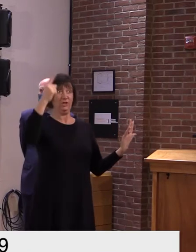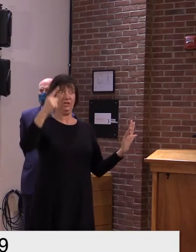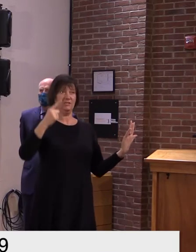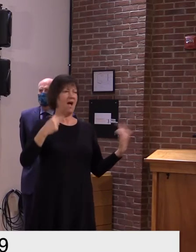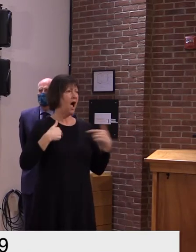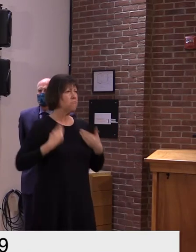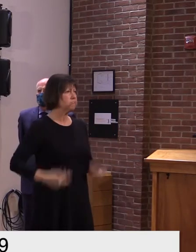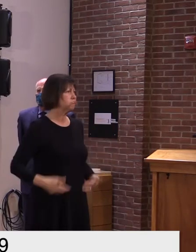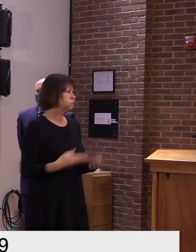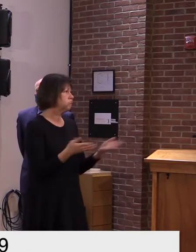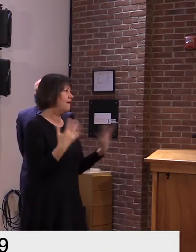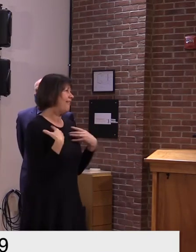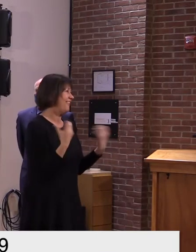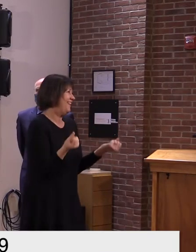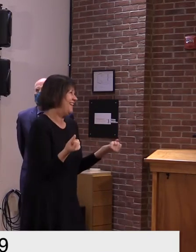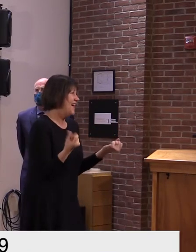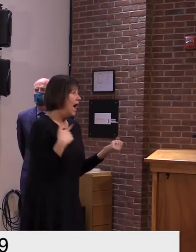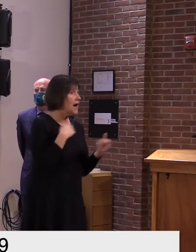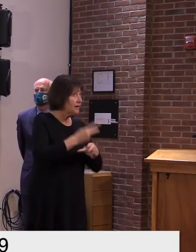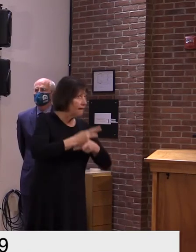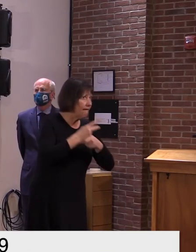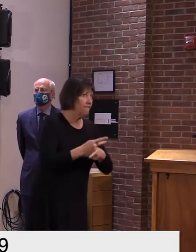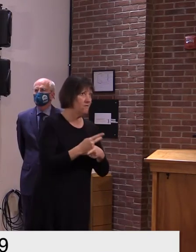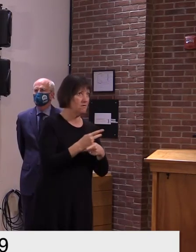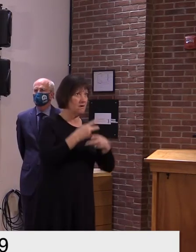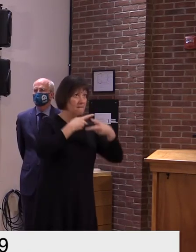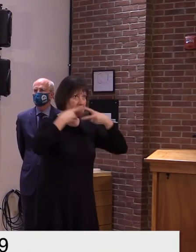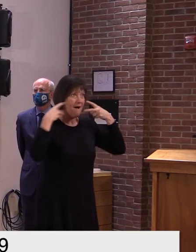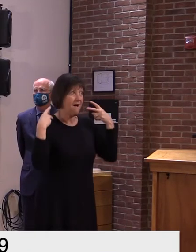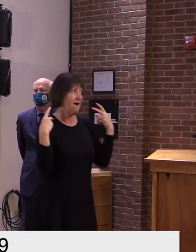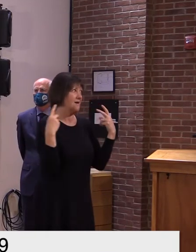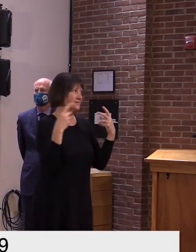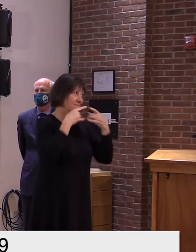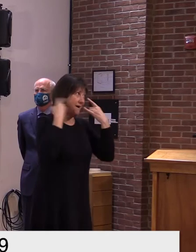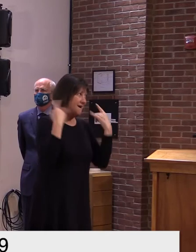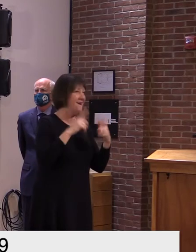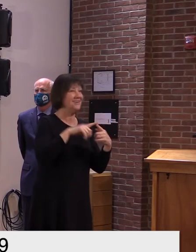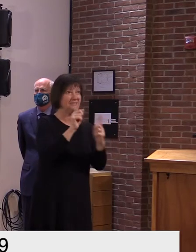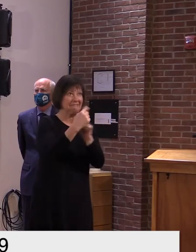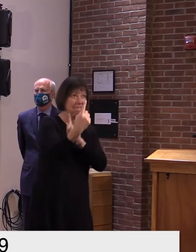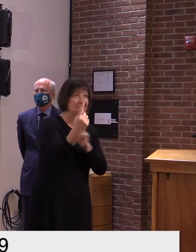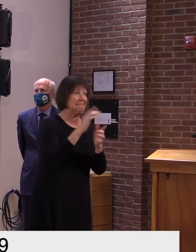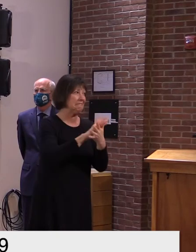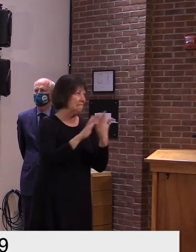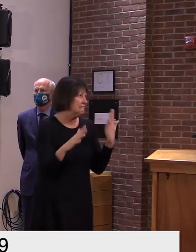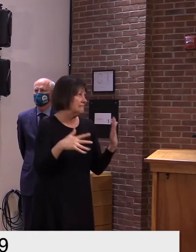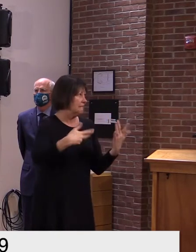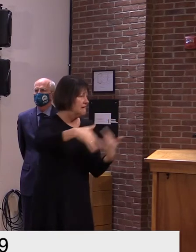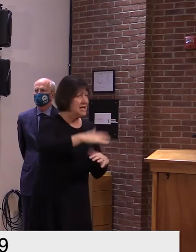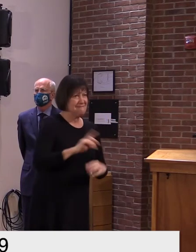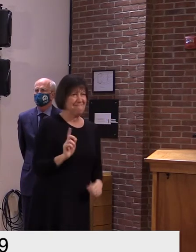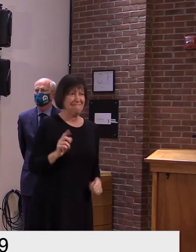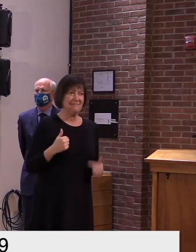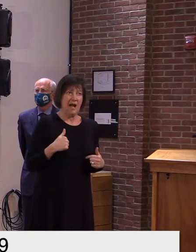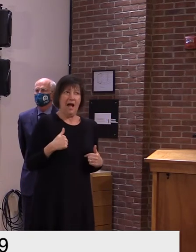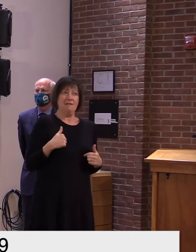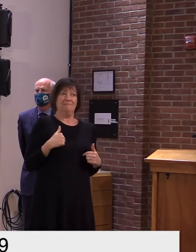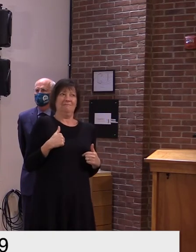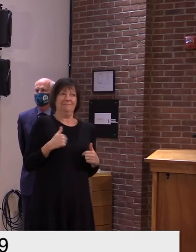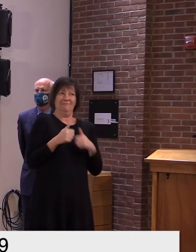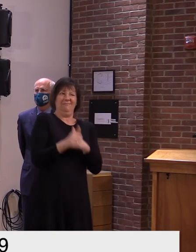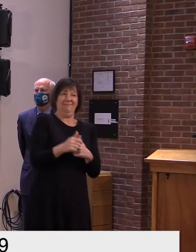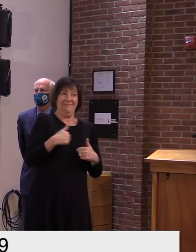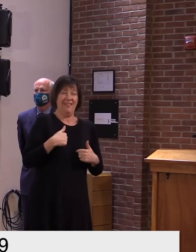healthy. I'm being careful, but I see those who can be careful, but